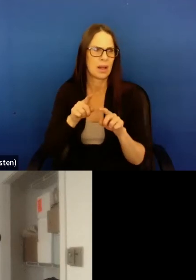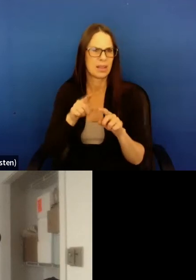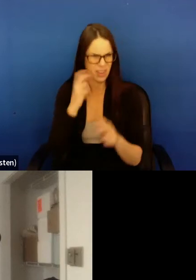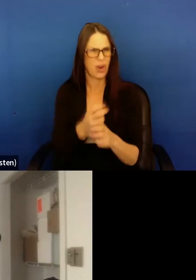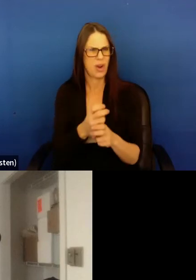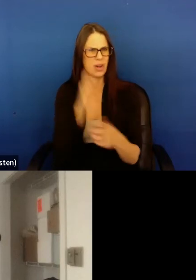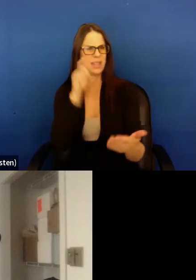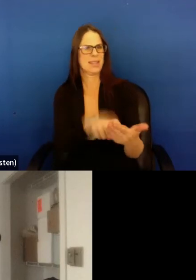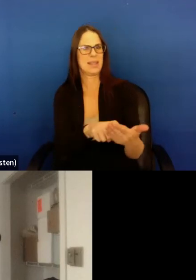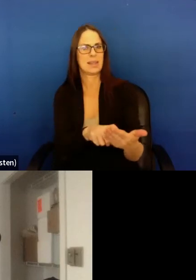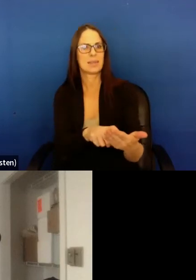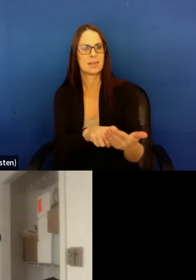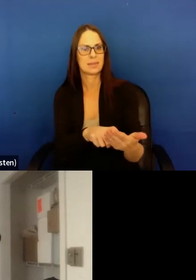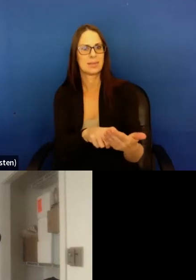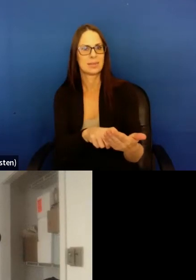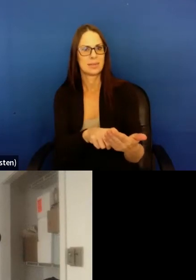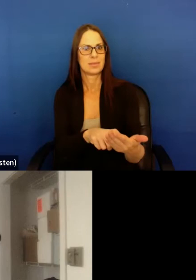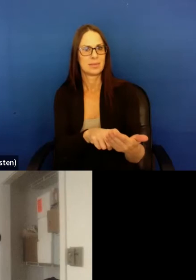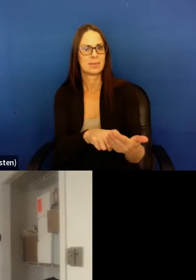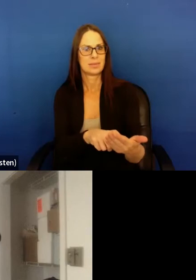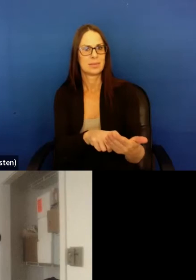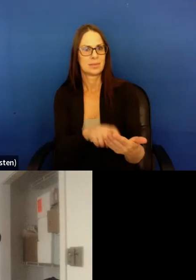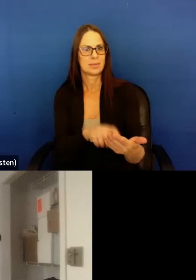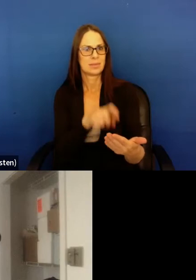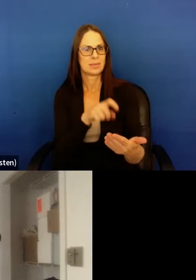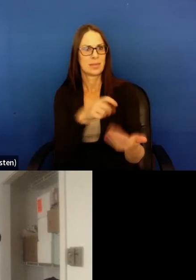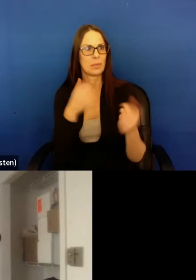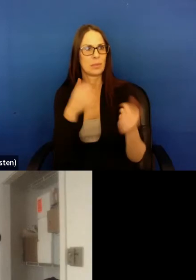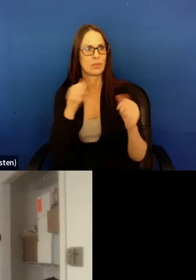to see as well. Like as I'm walking, just trying to find the door to come in.